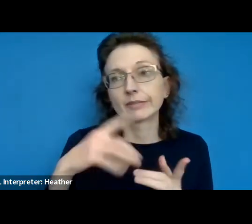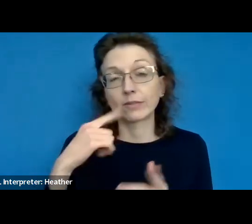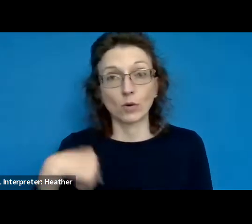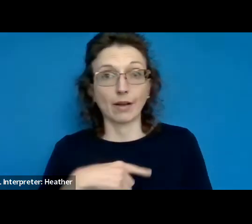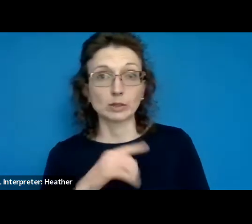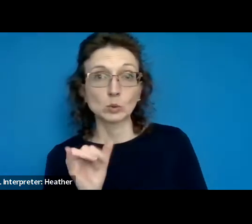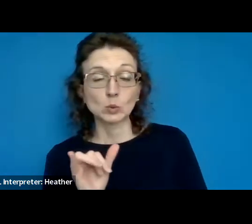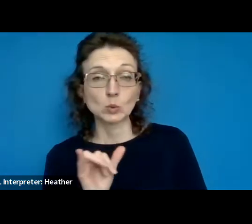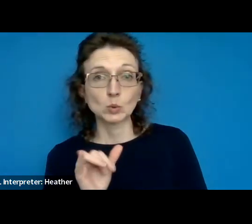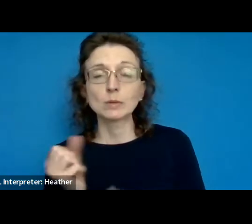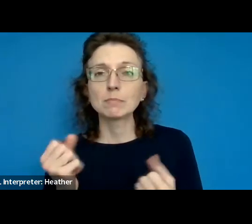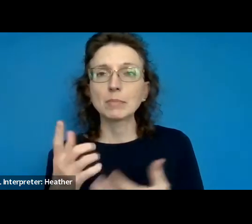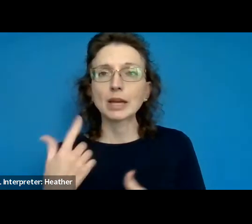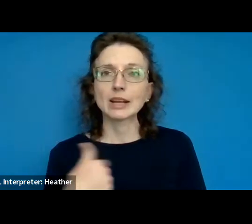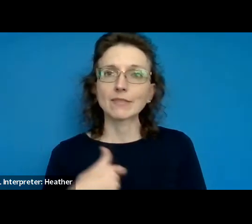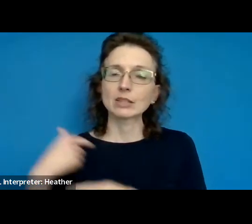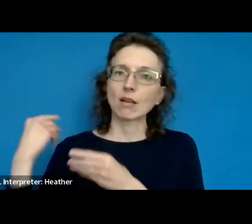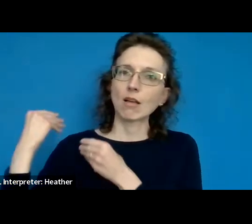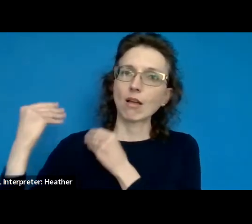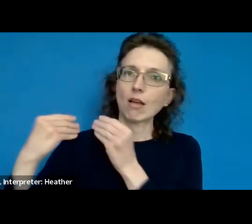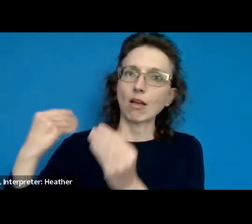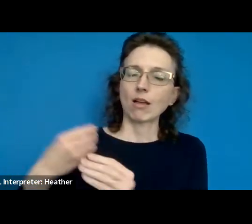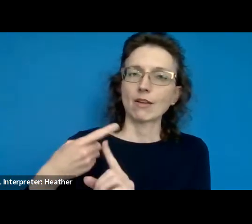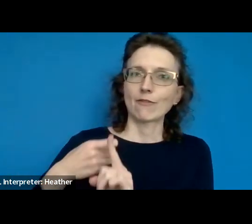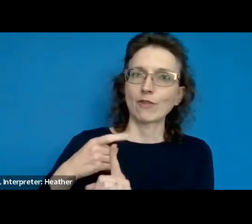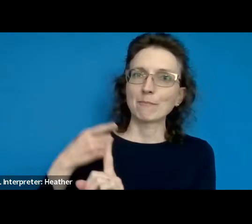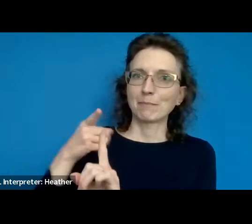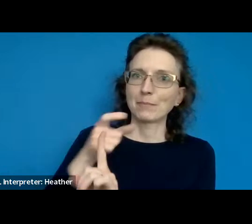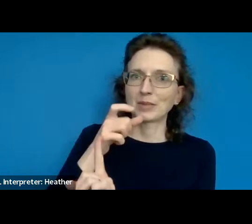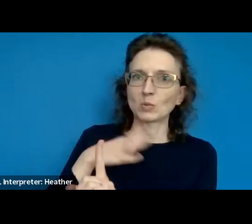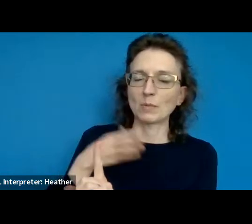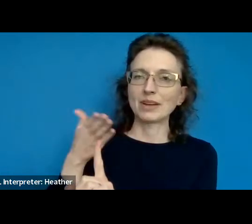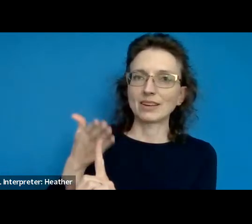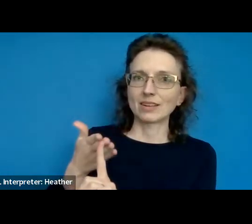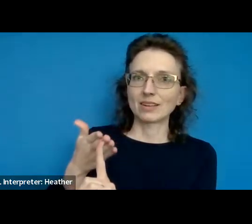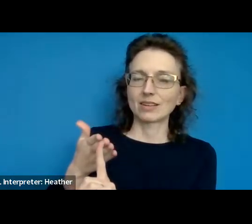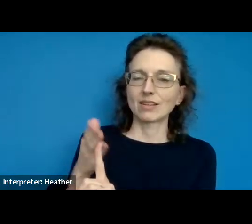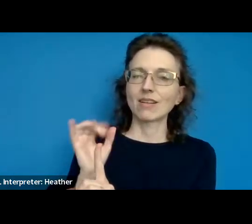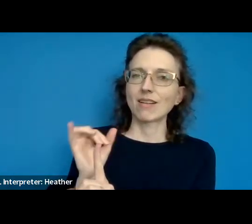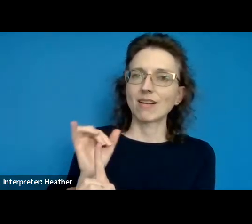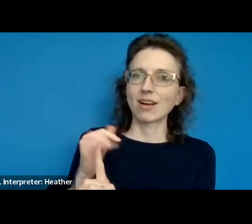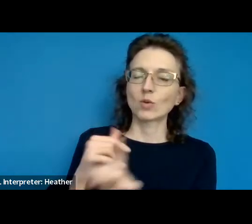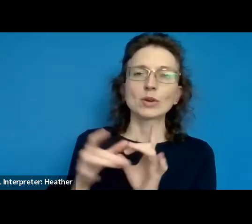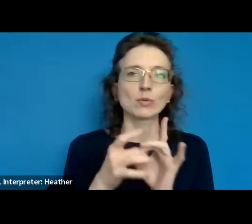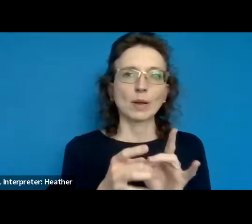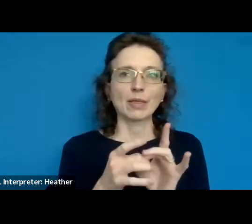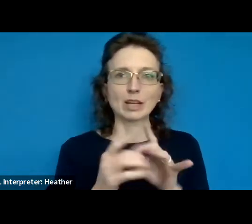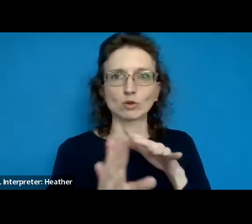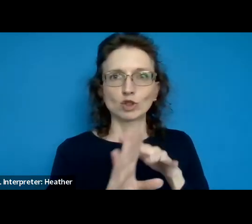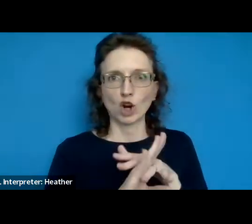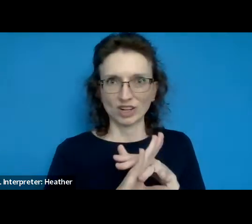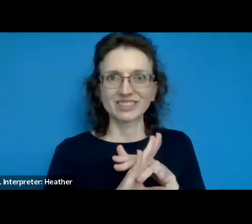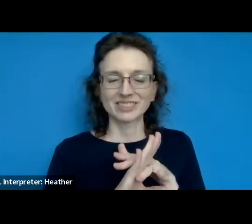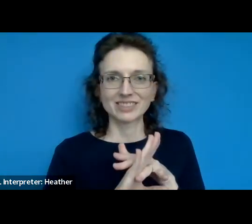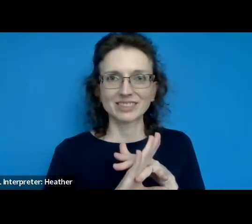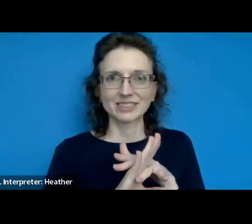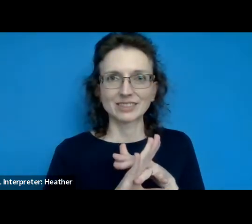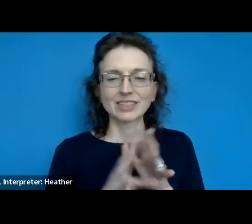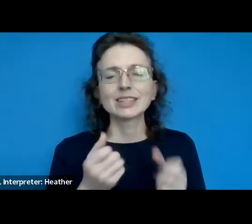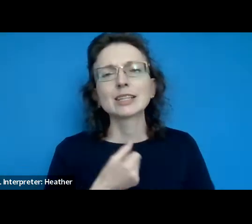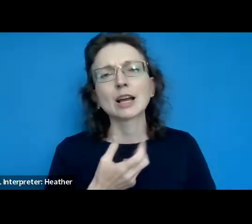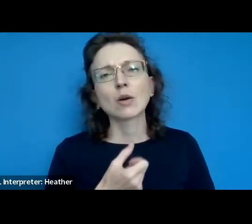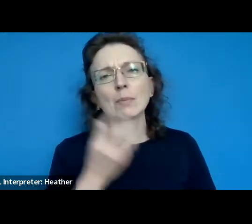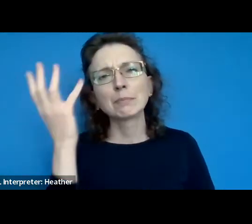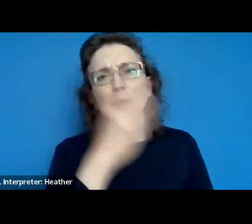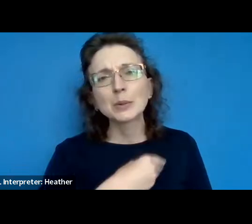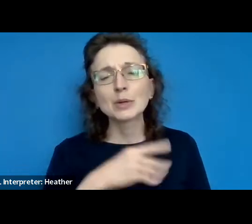many of us are also descended from her, we see ourselves as related to shark. Now, this is a poetic, beautiful